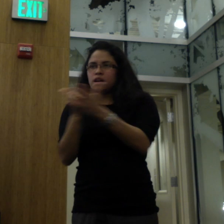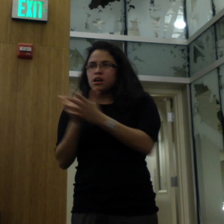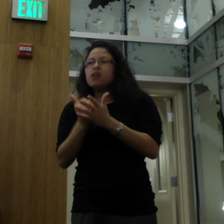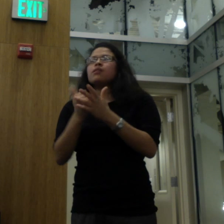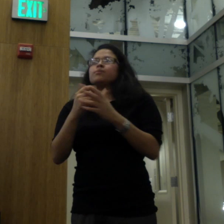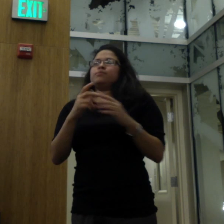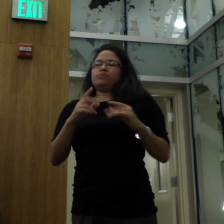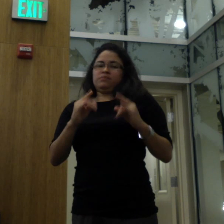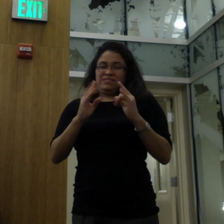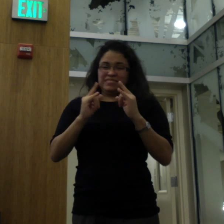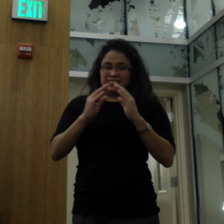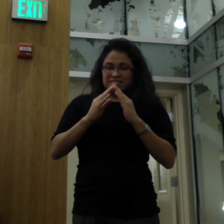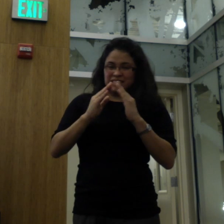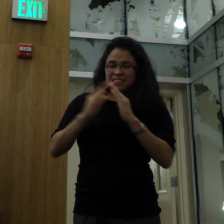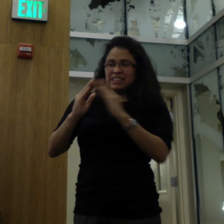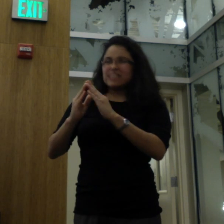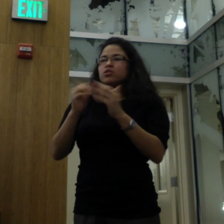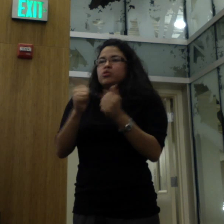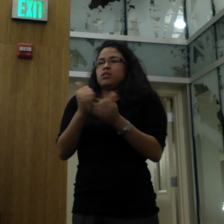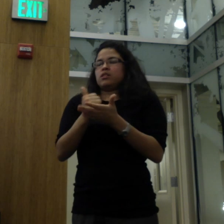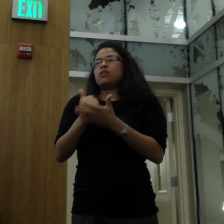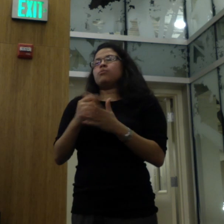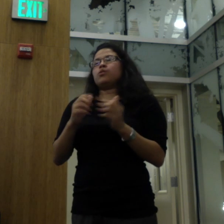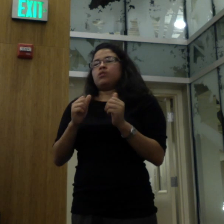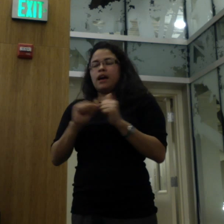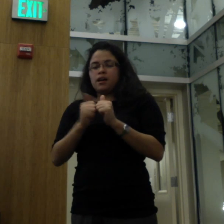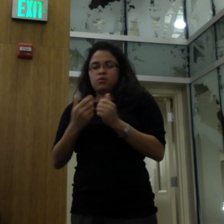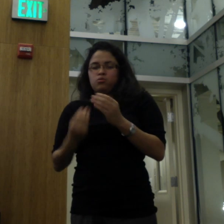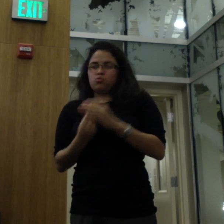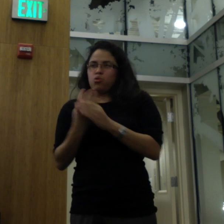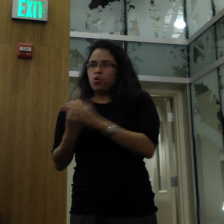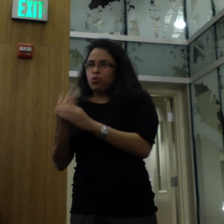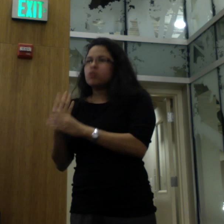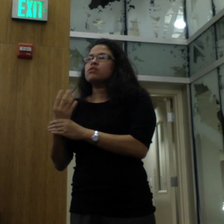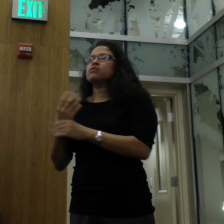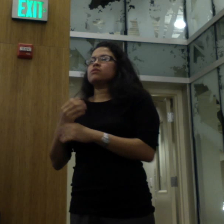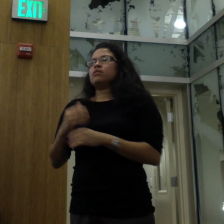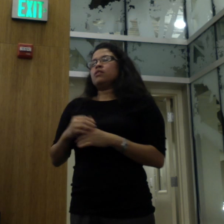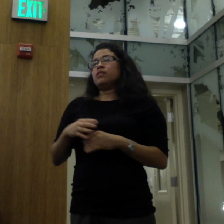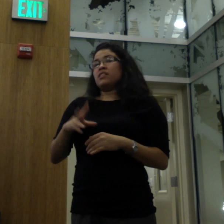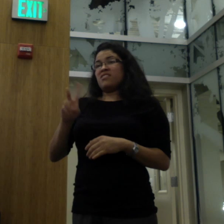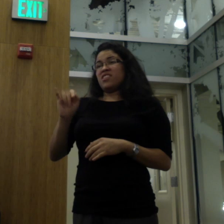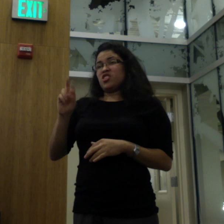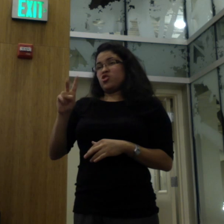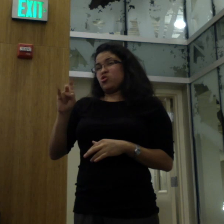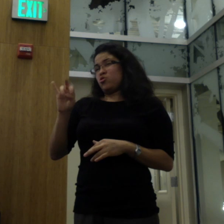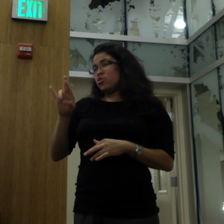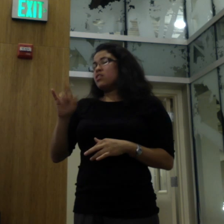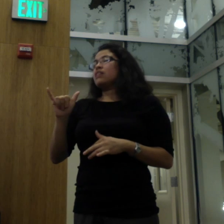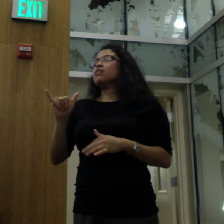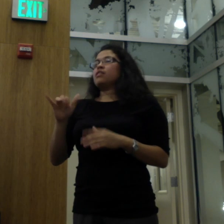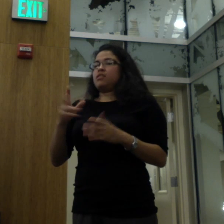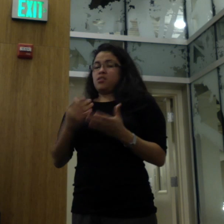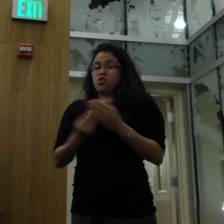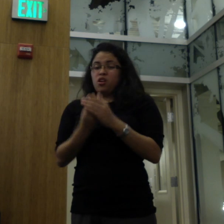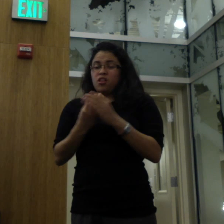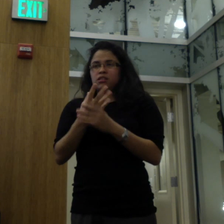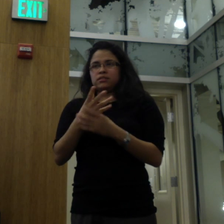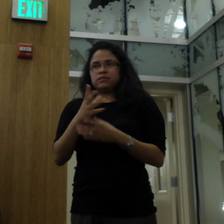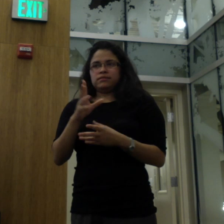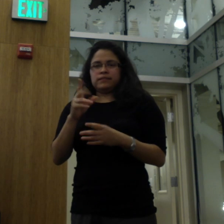is still now, but it was just a different form, I think. In Victory Gardens, he fed his family, he fed